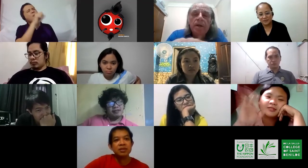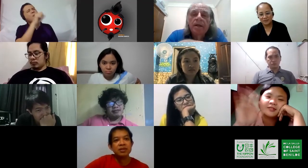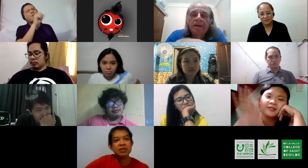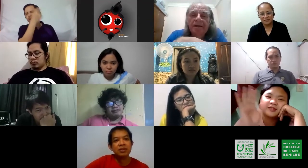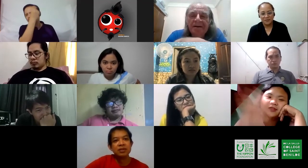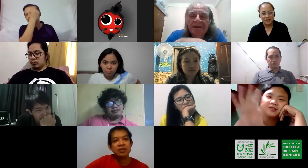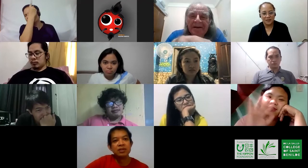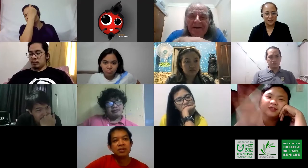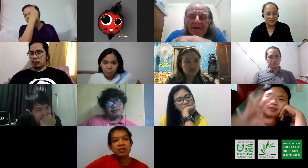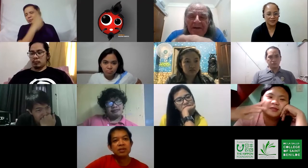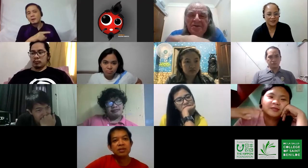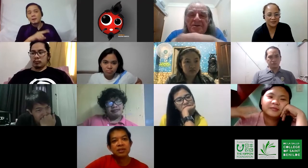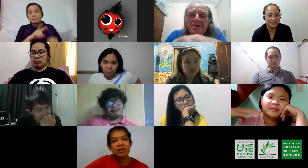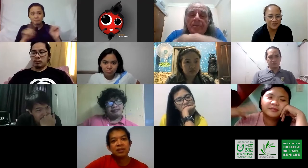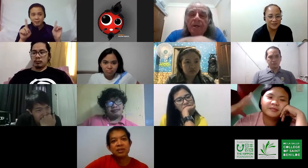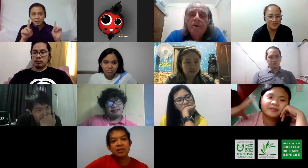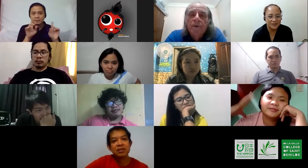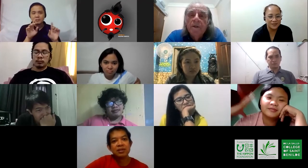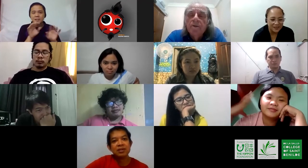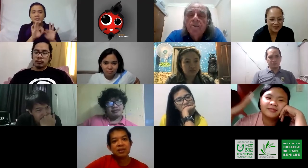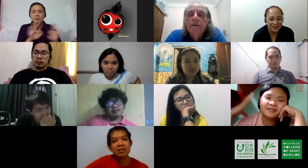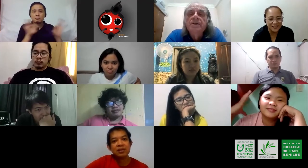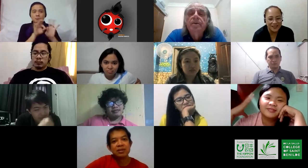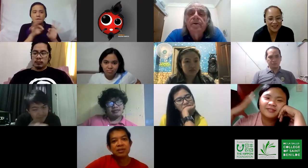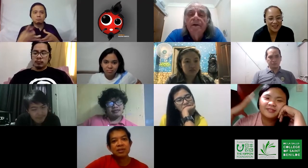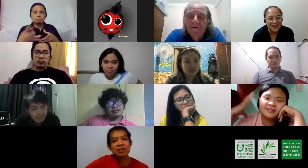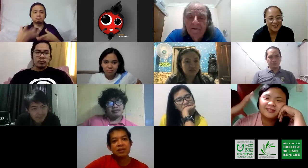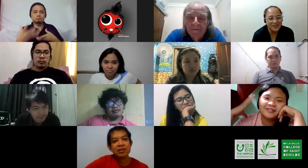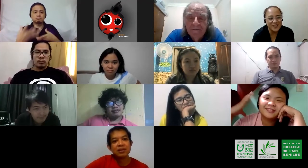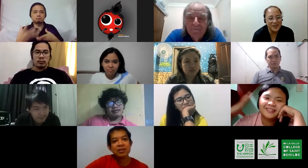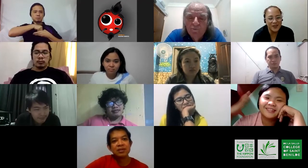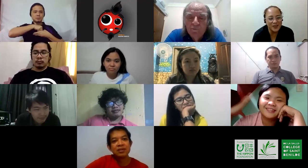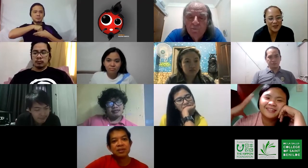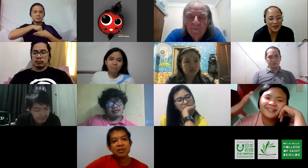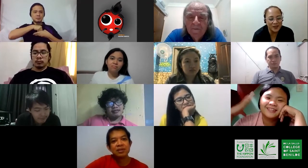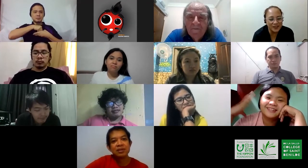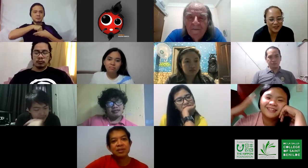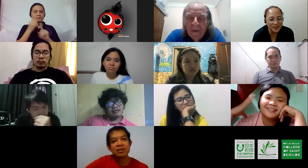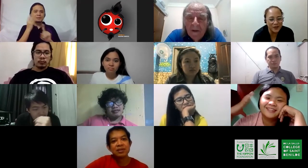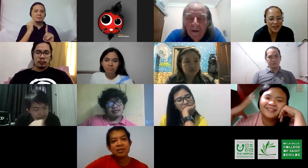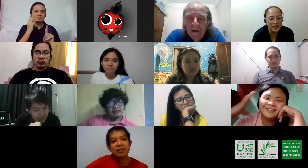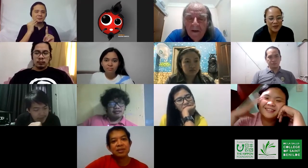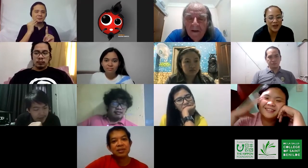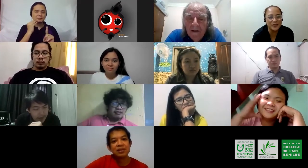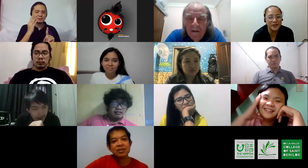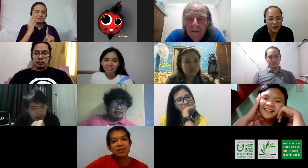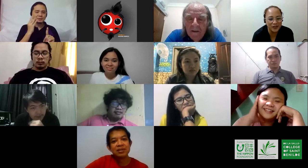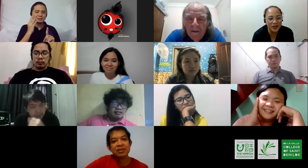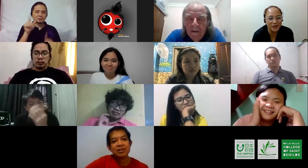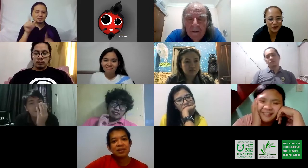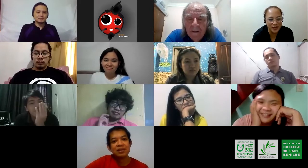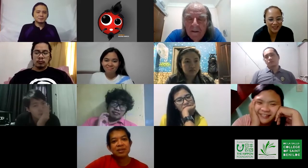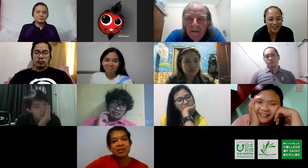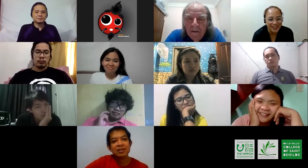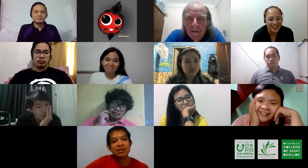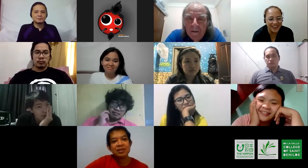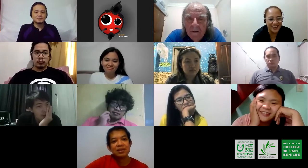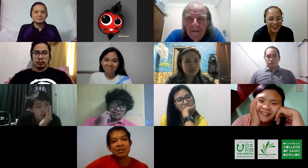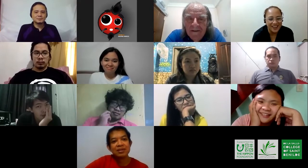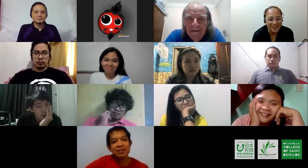really, this is something you need to experience. No, Dr. Vidi, we have to wait. You have to wait. We